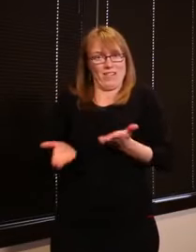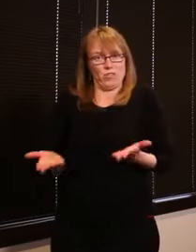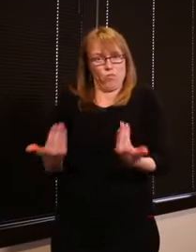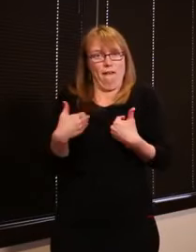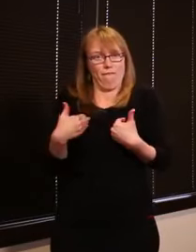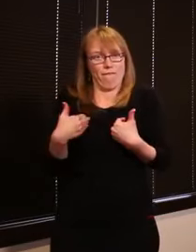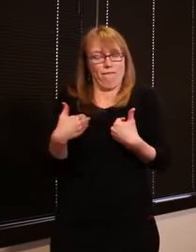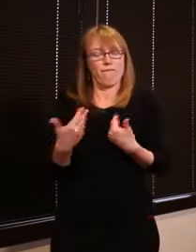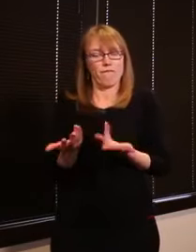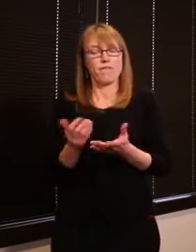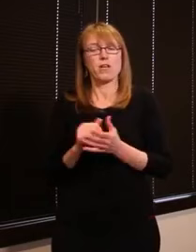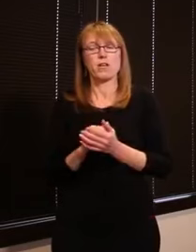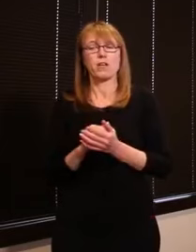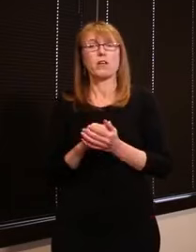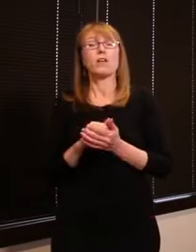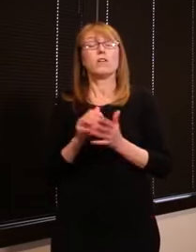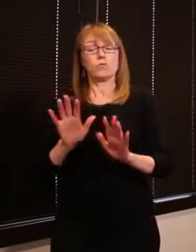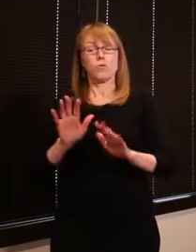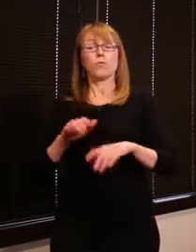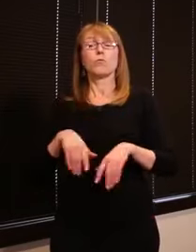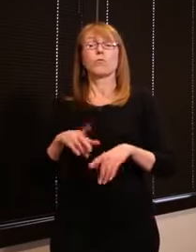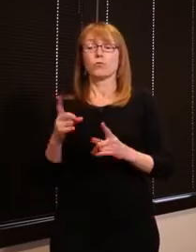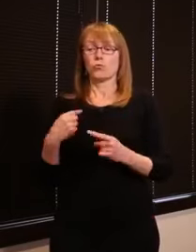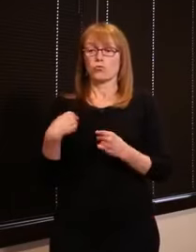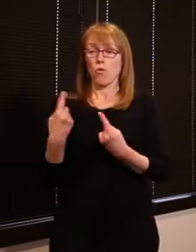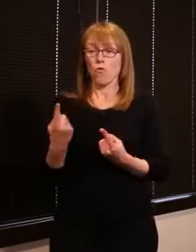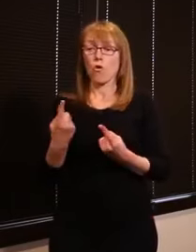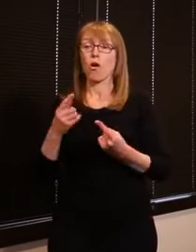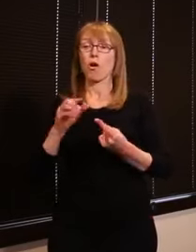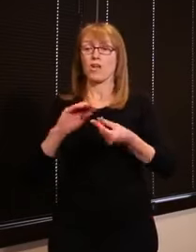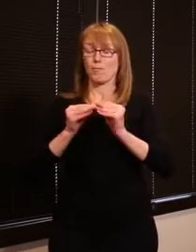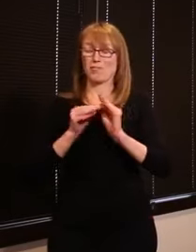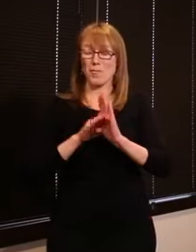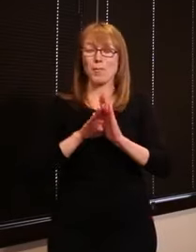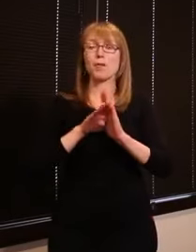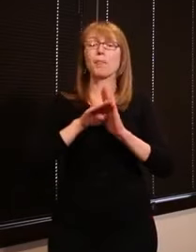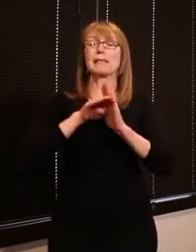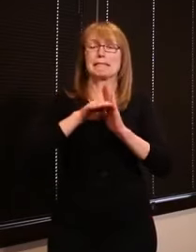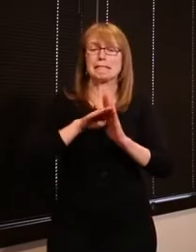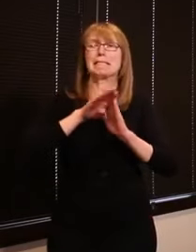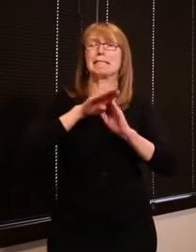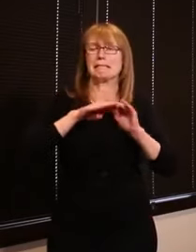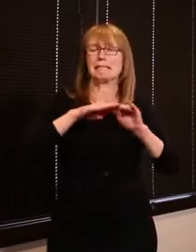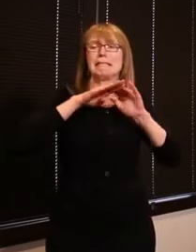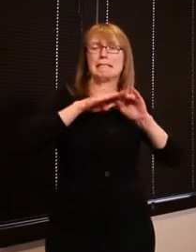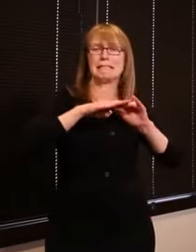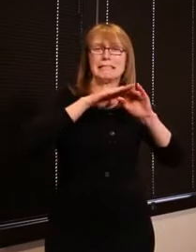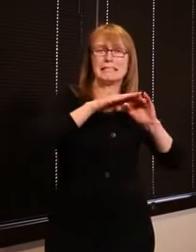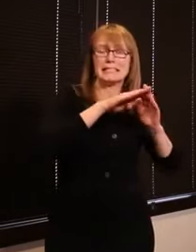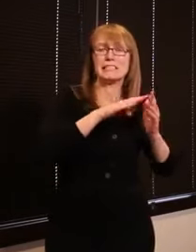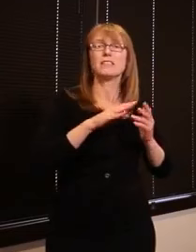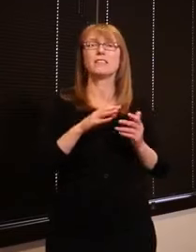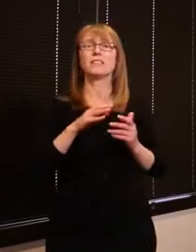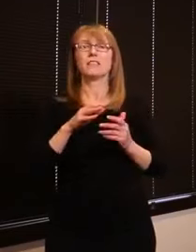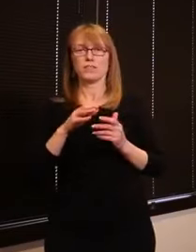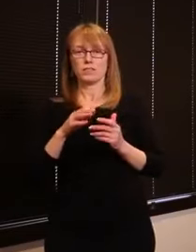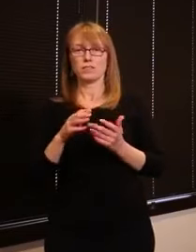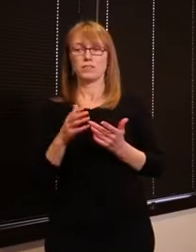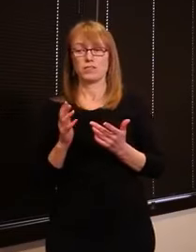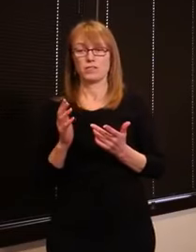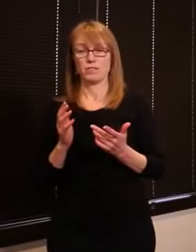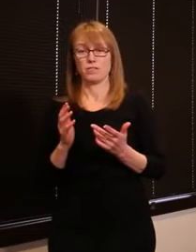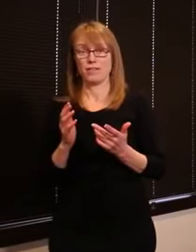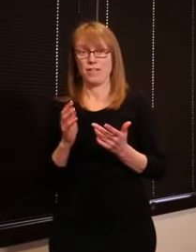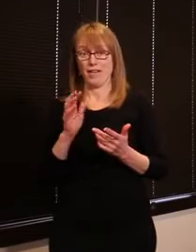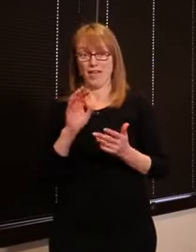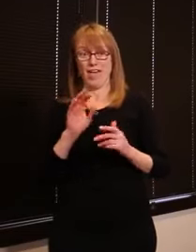to flatten. And what that translates into then is our healthcare systems are able to handle the patient load that